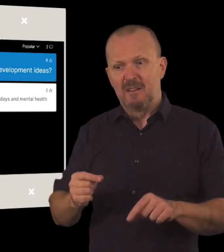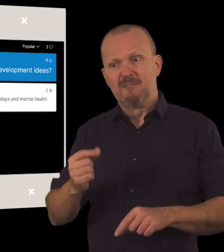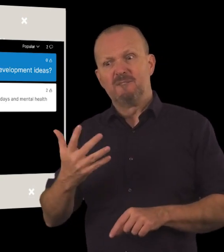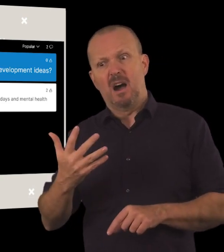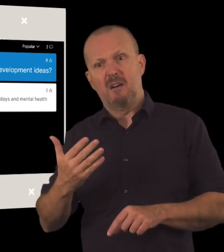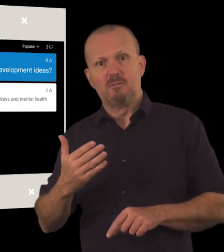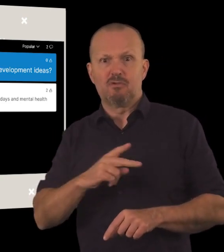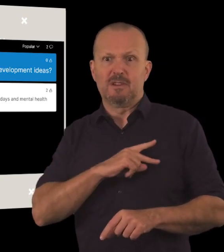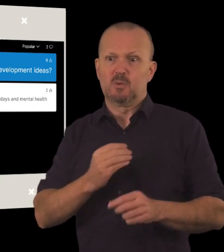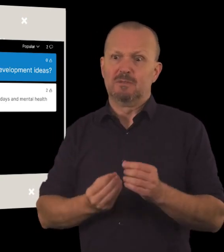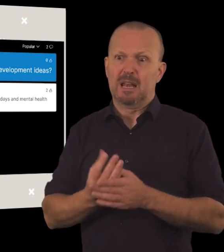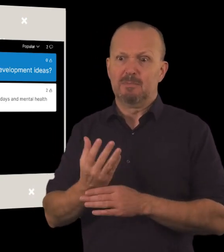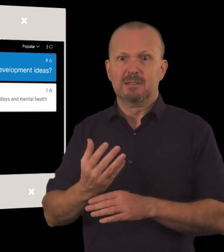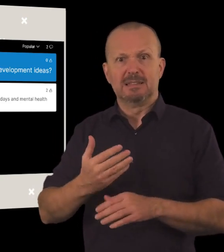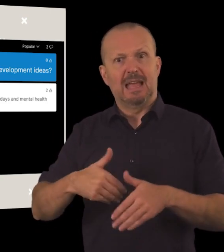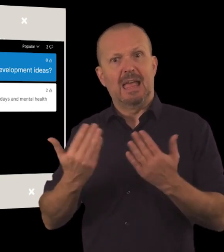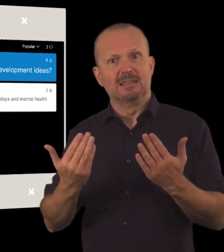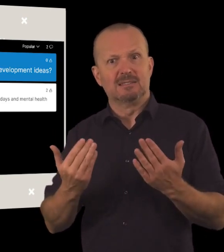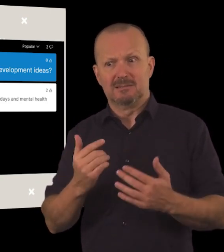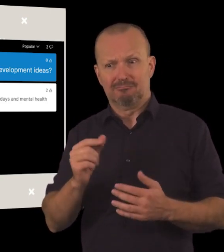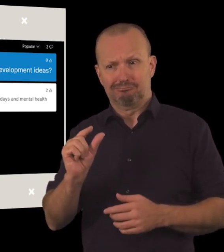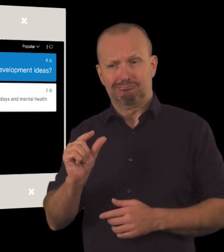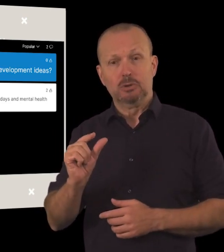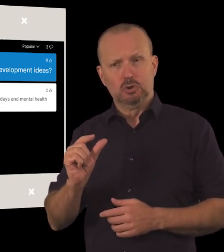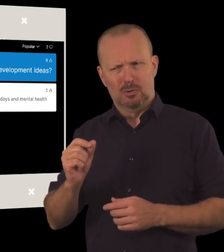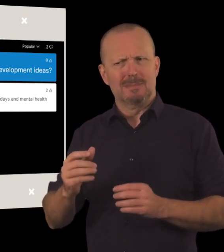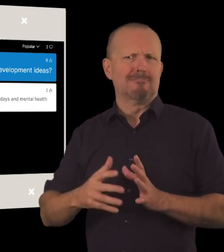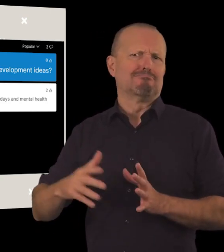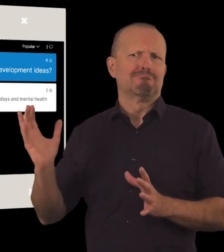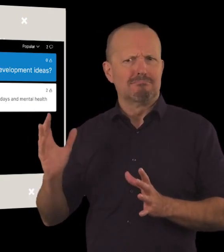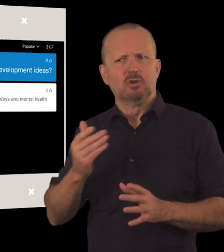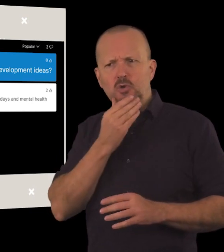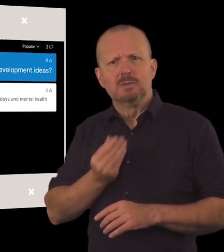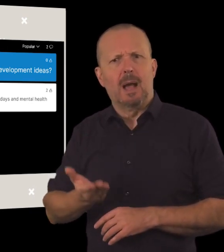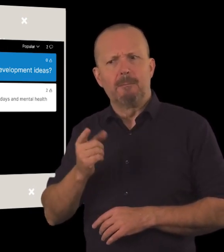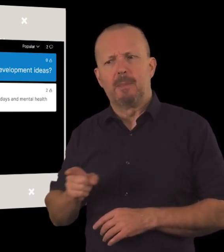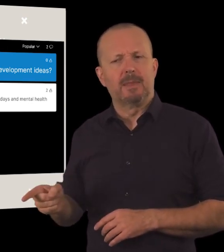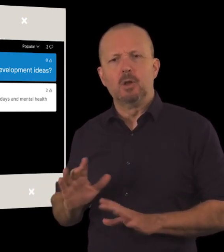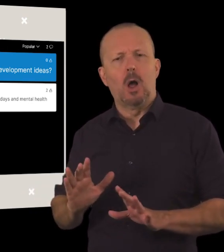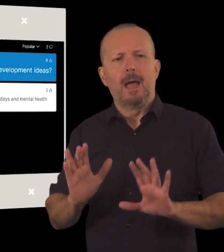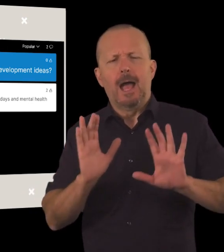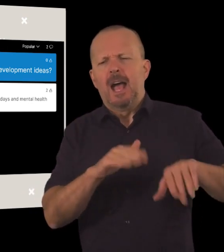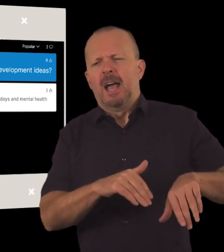So yes, creative spaces should share professional development ideas. That would be great.